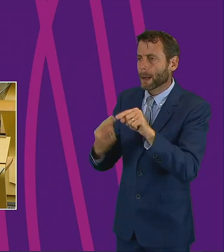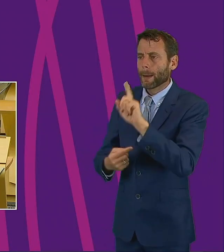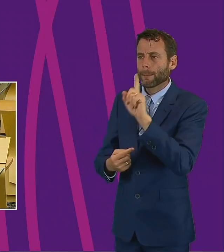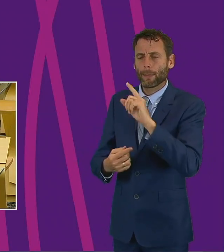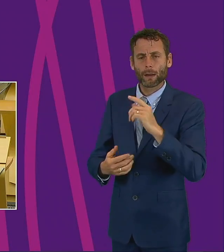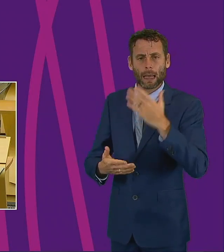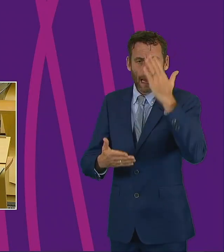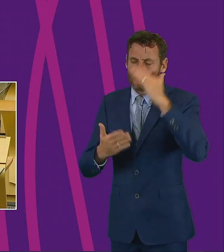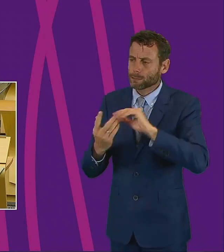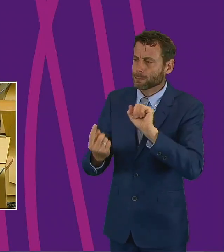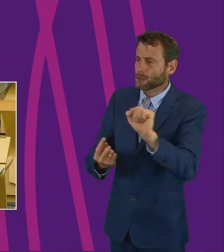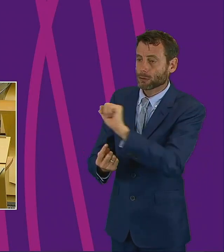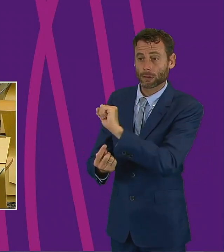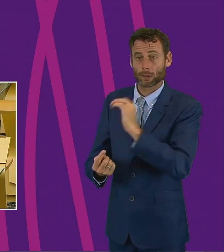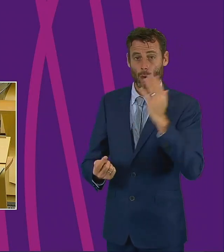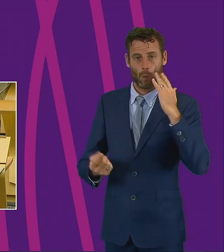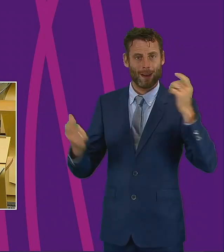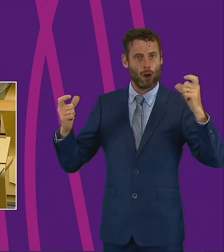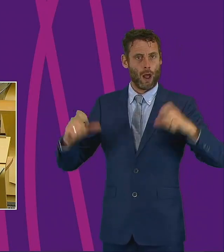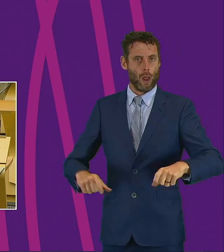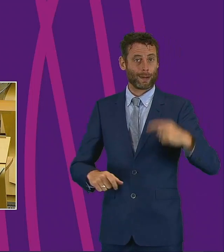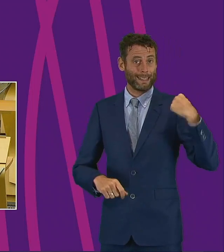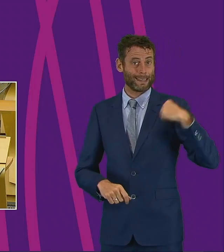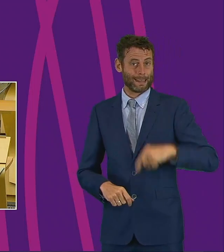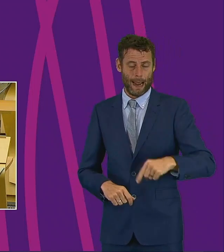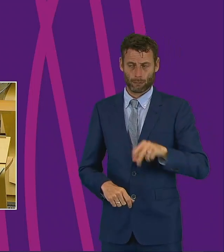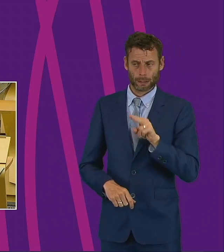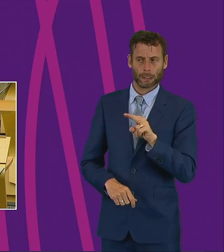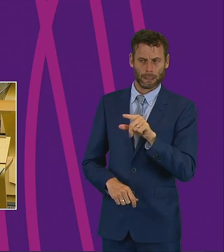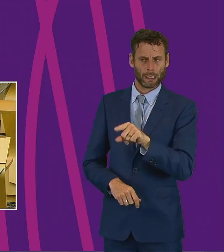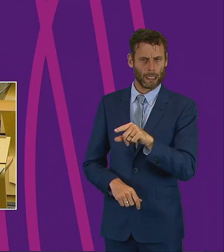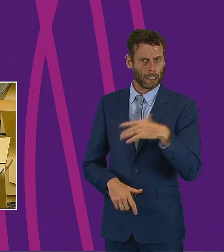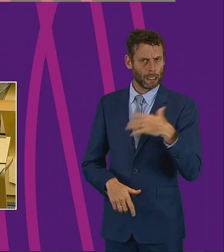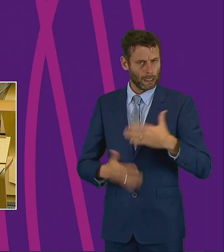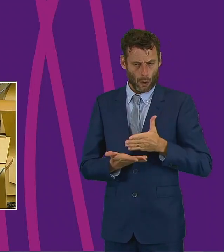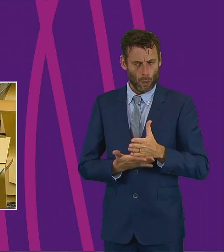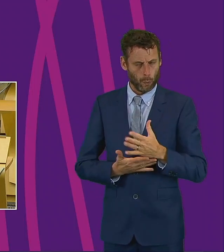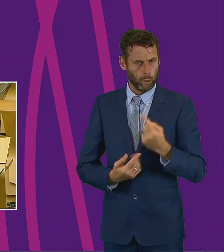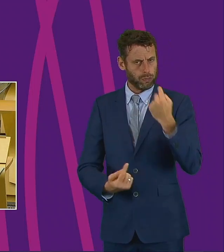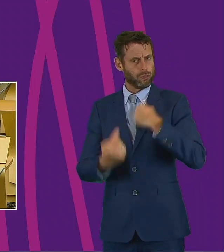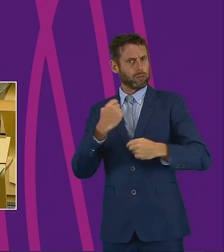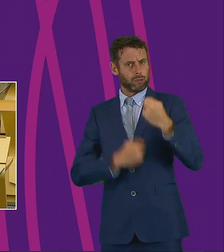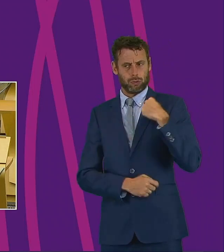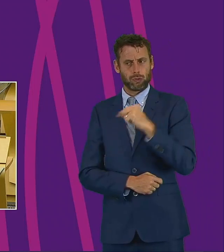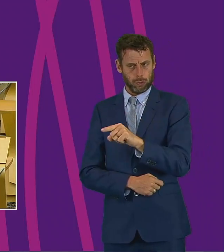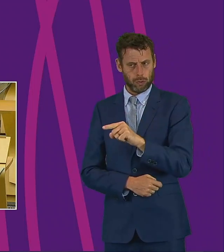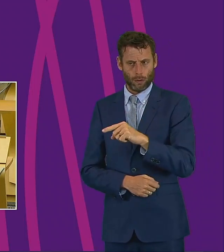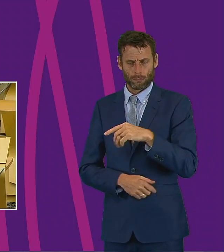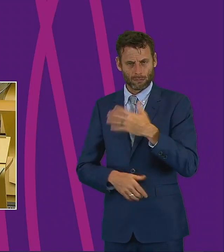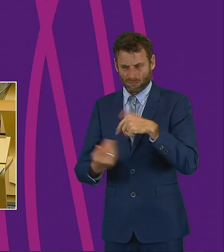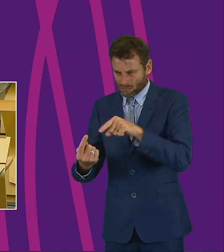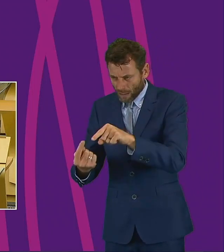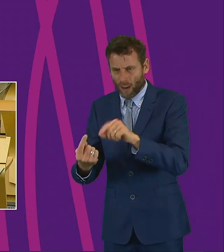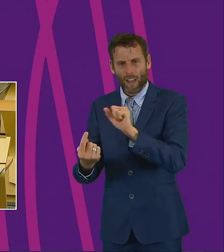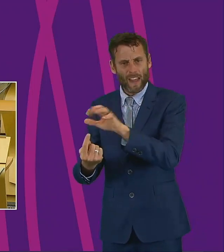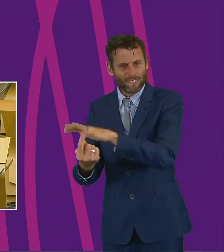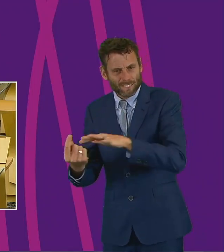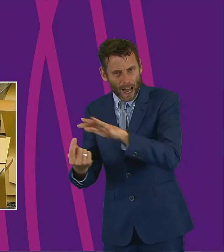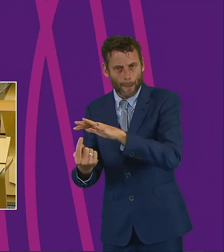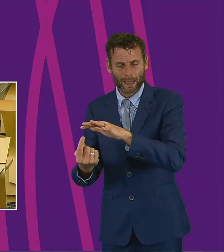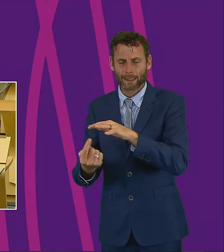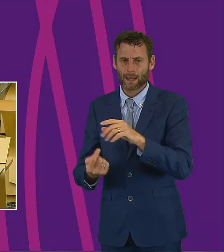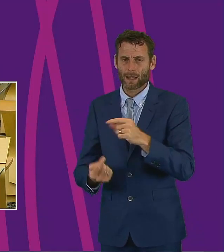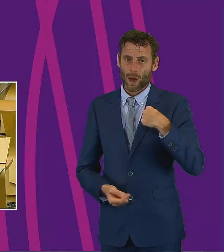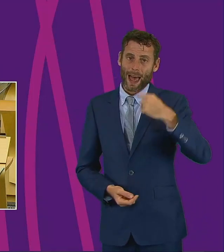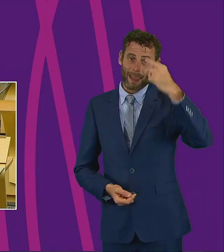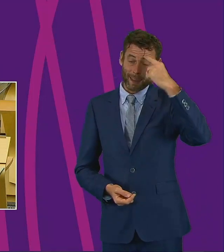from disabled people and recognise the damaging effects that abuse and hate crime has on victims, their families and communities, and I think all of us